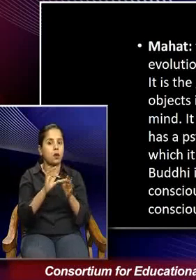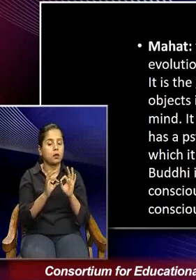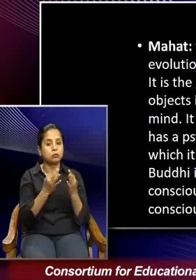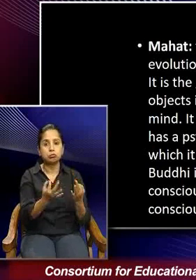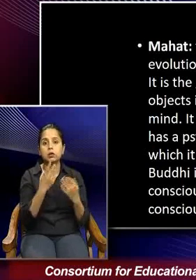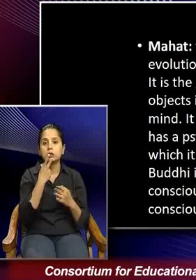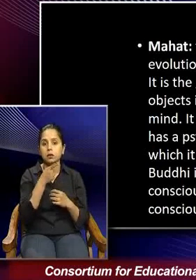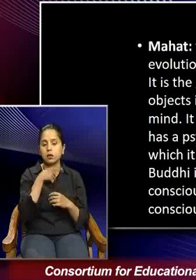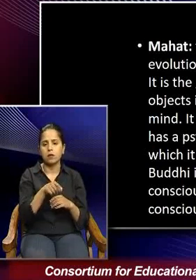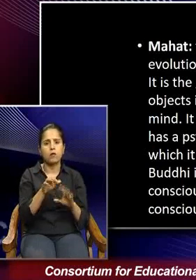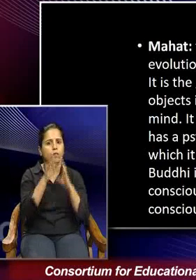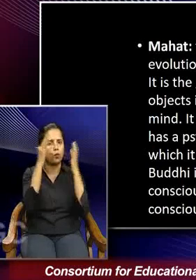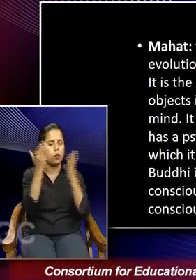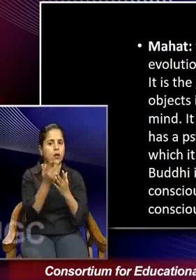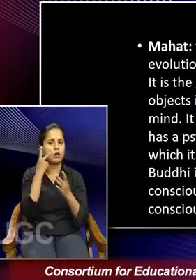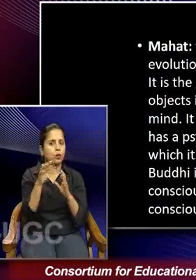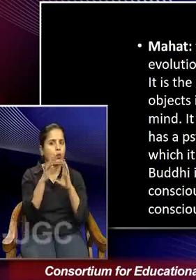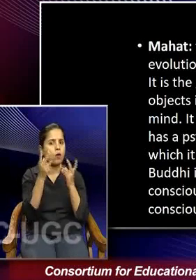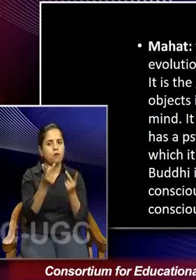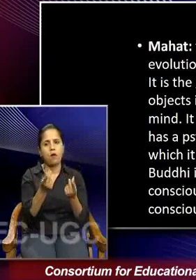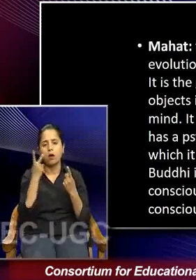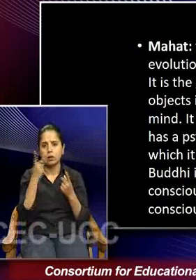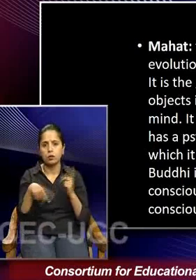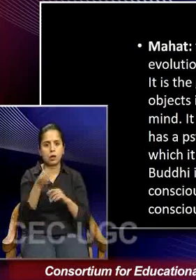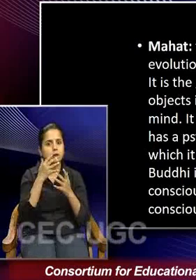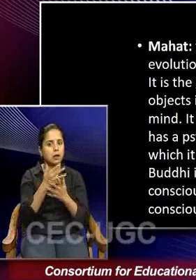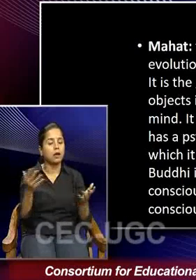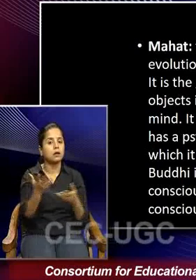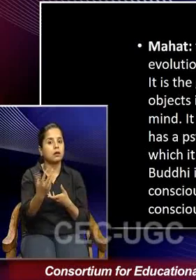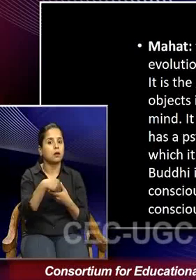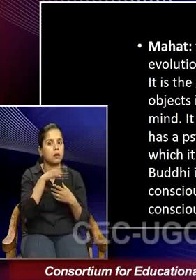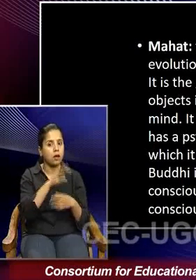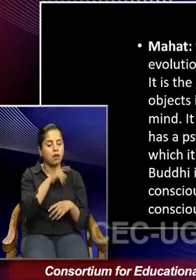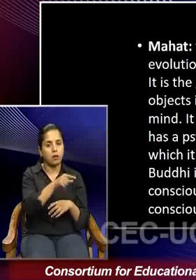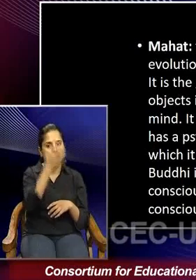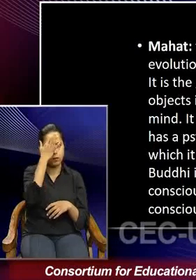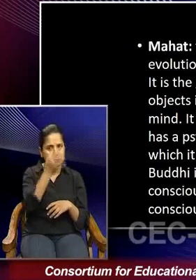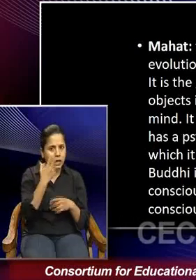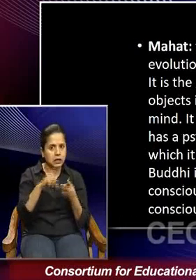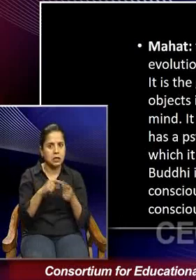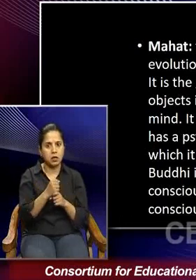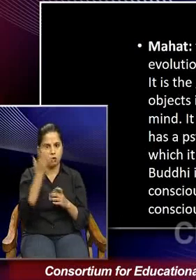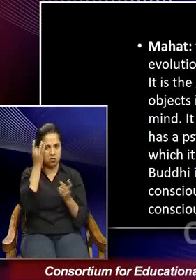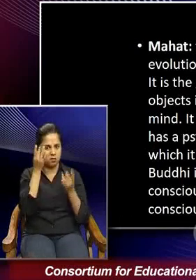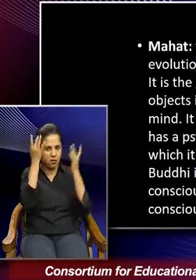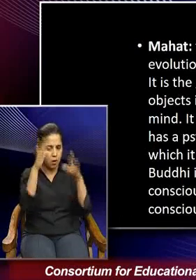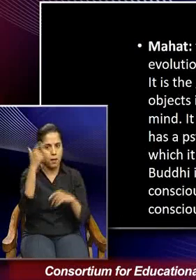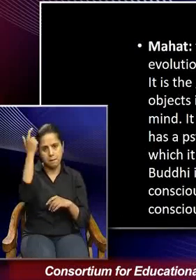this vast world of objects, including intellect, ego, and the mind.